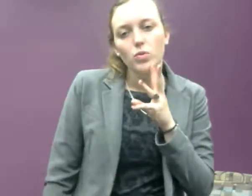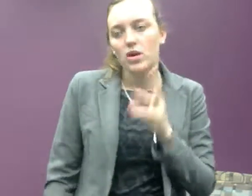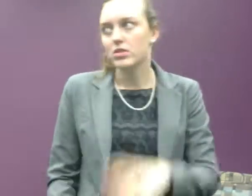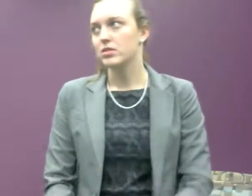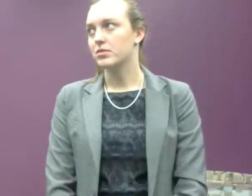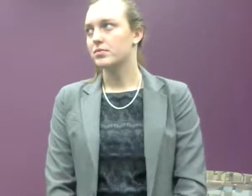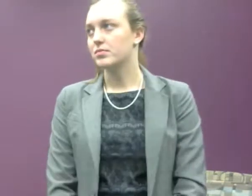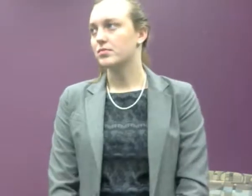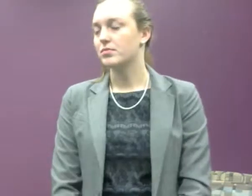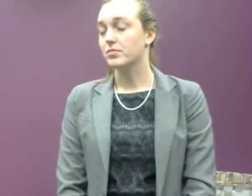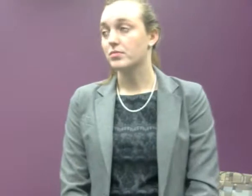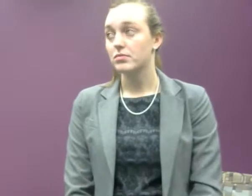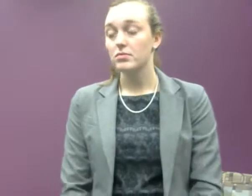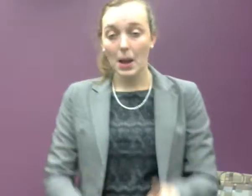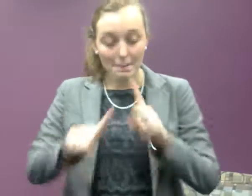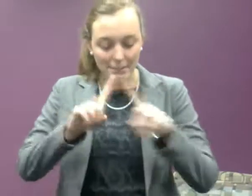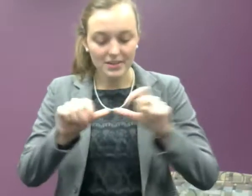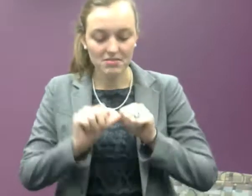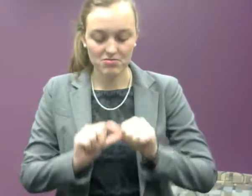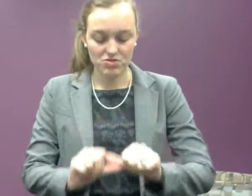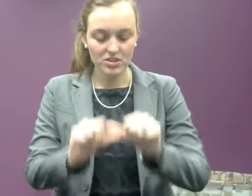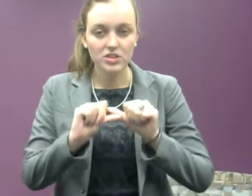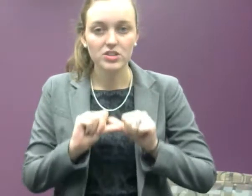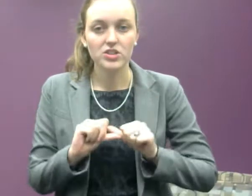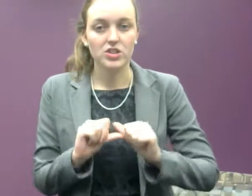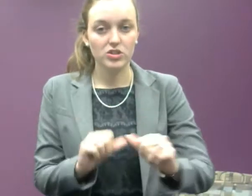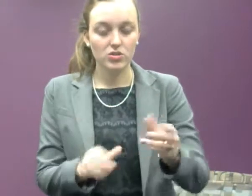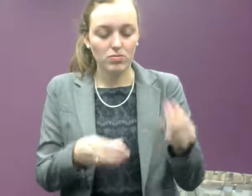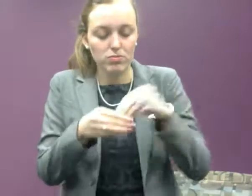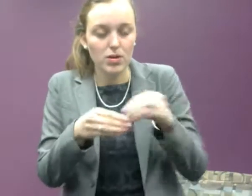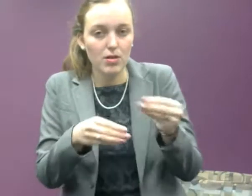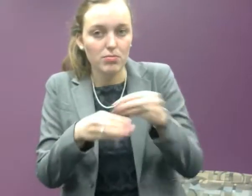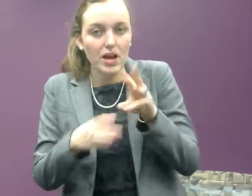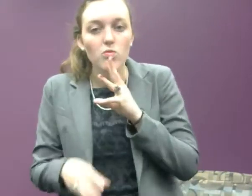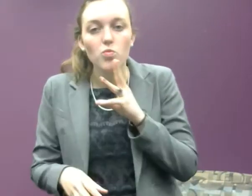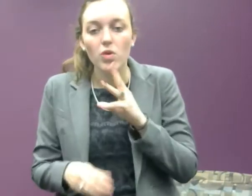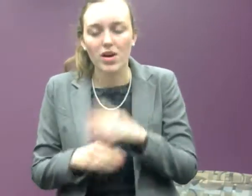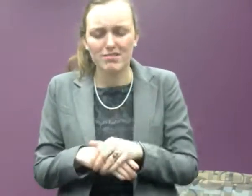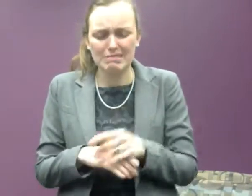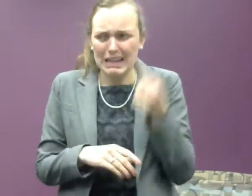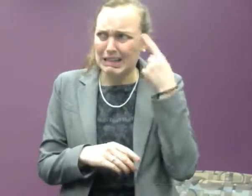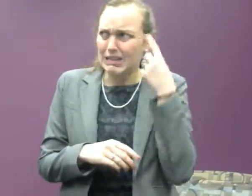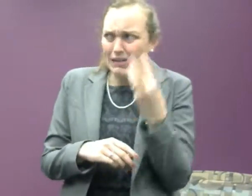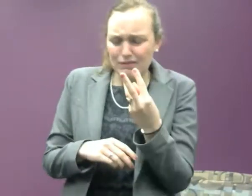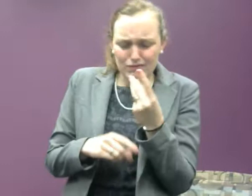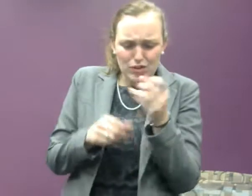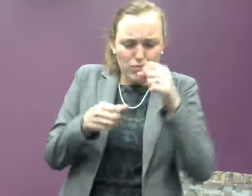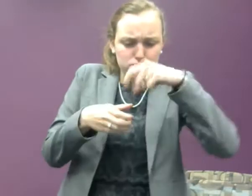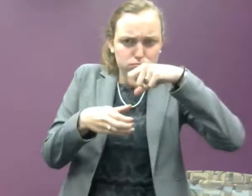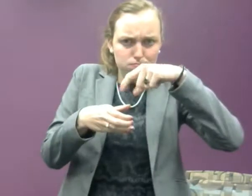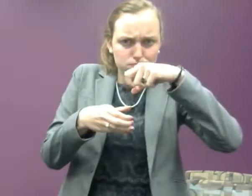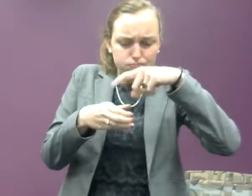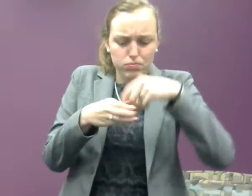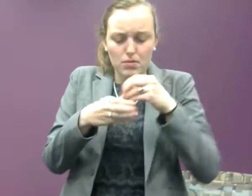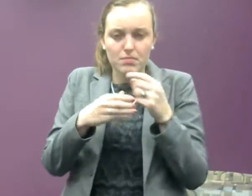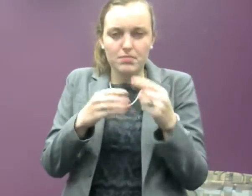So, if we keep adding water, you think I can add a few more drops before it comes low? Okay, the dome at the